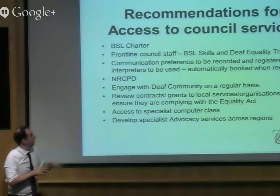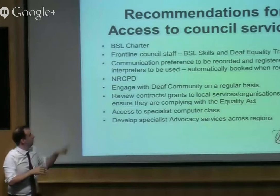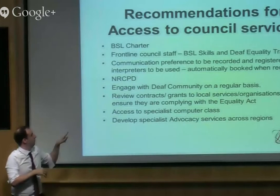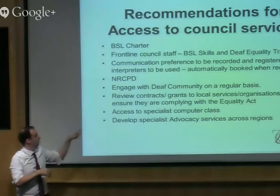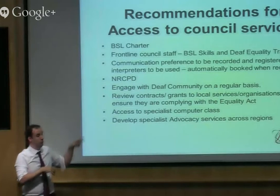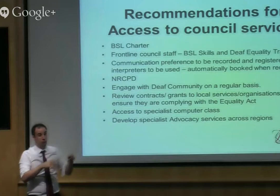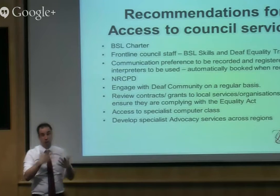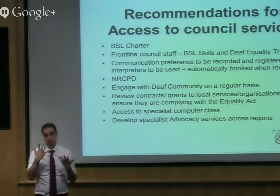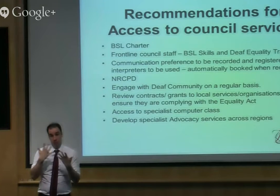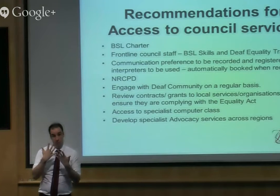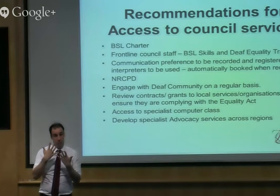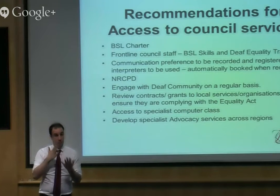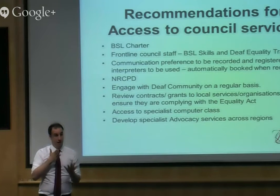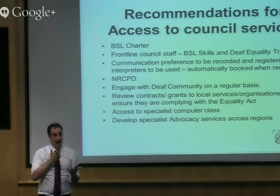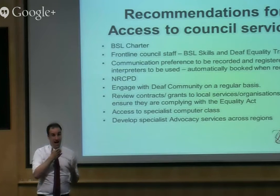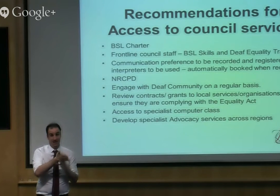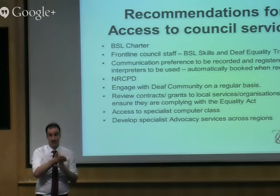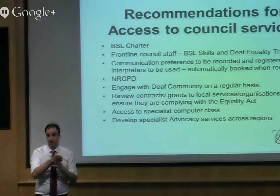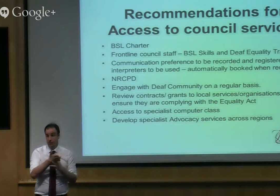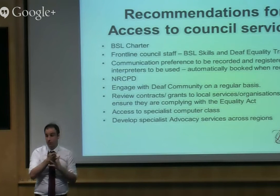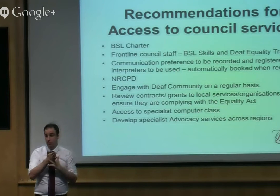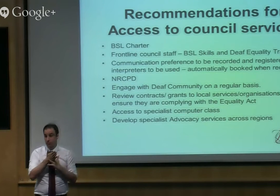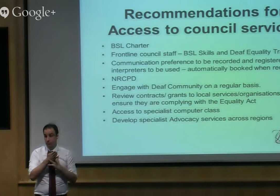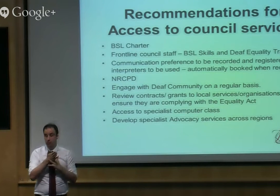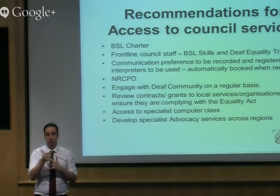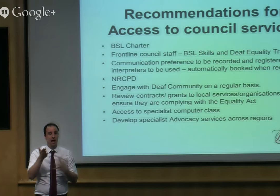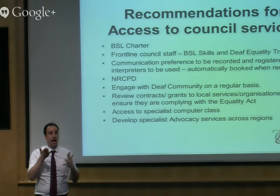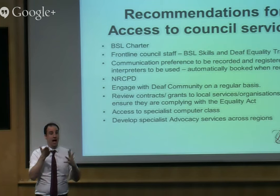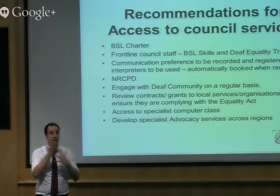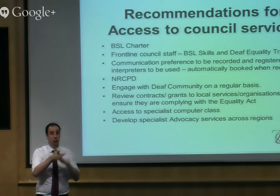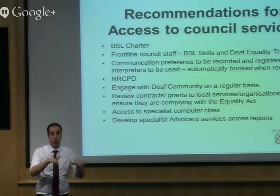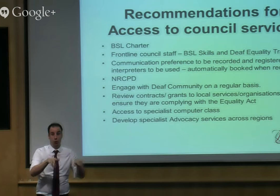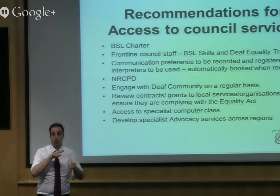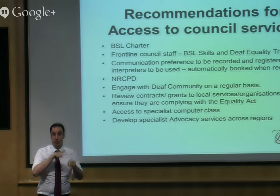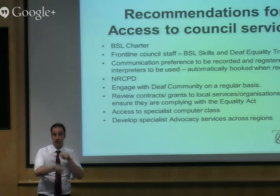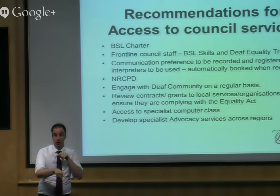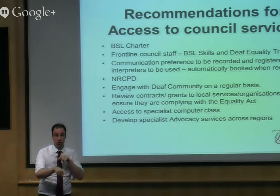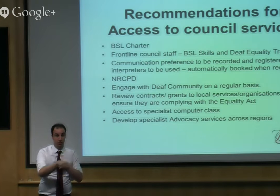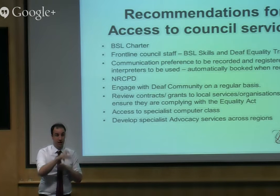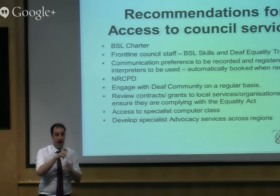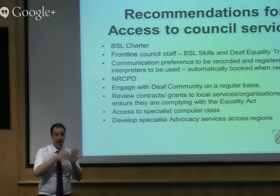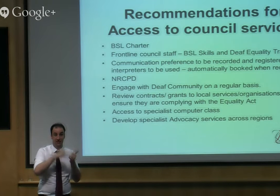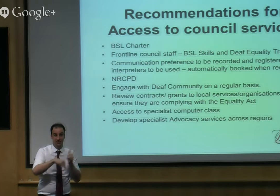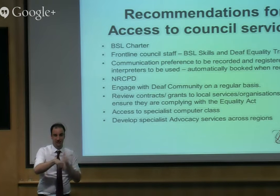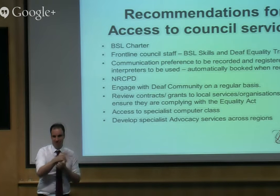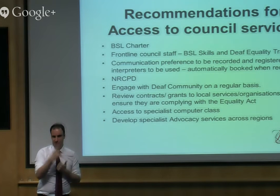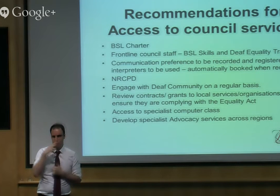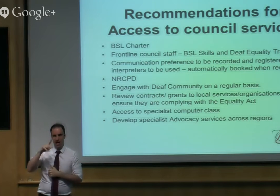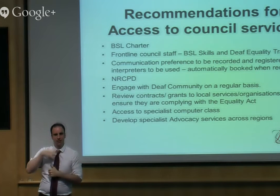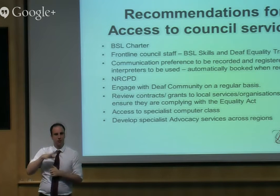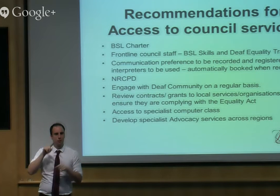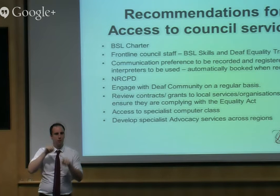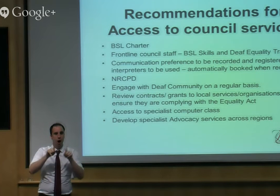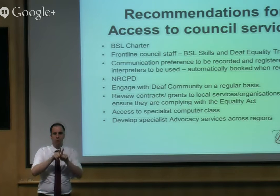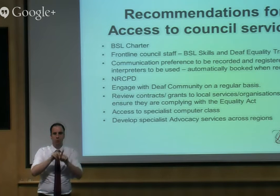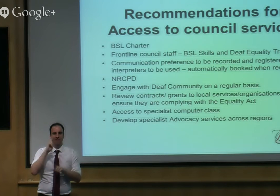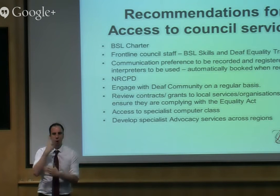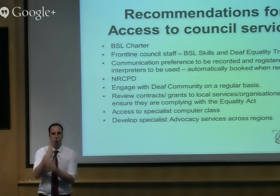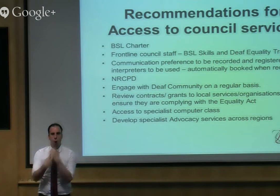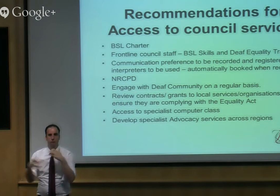local authority, they considered the needs of deaf people. We also felt that it was very important that deaf